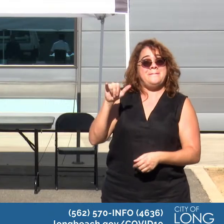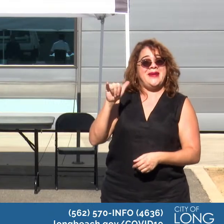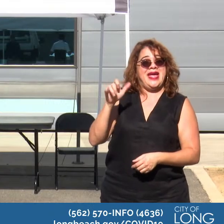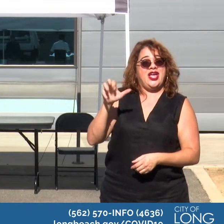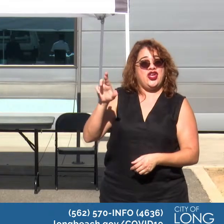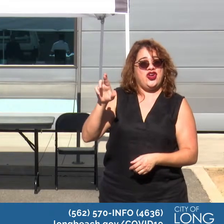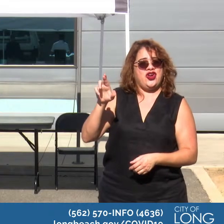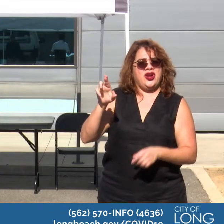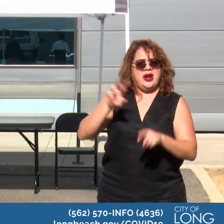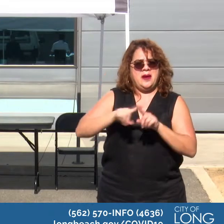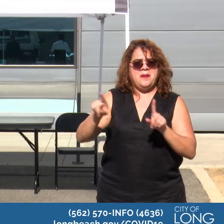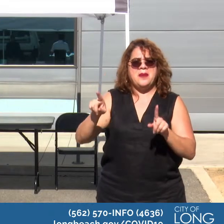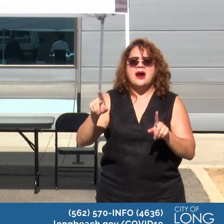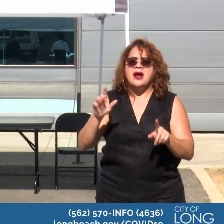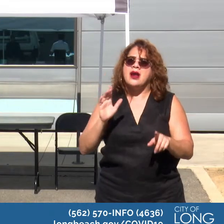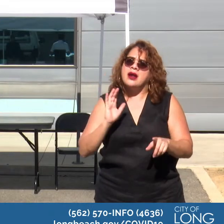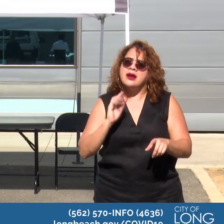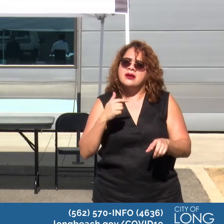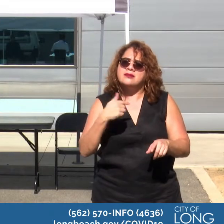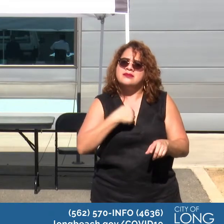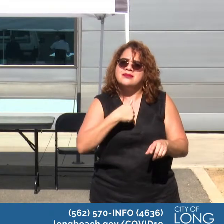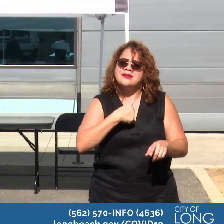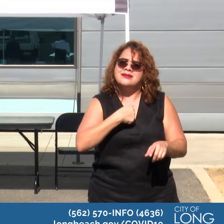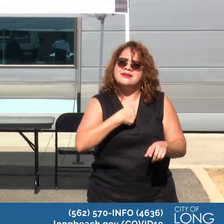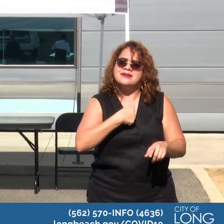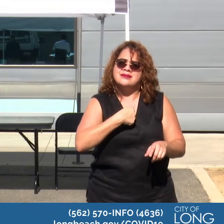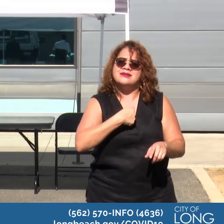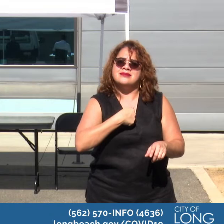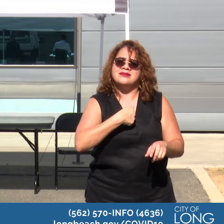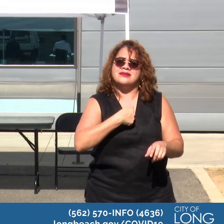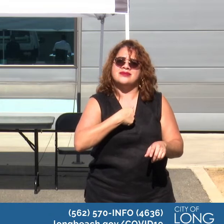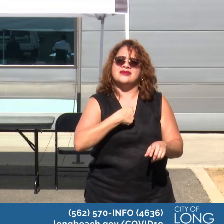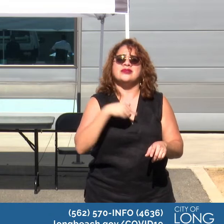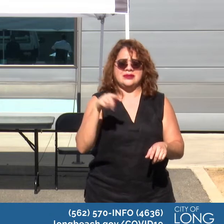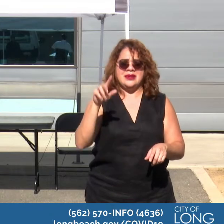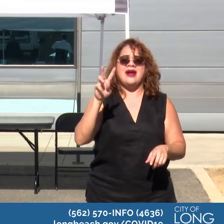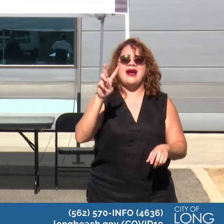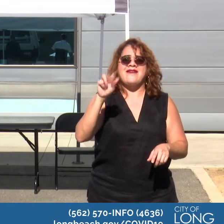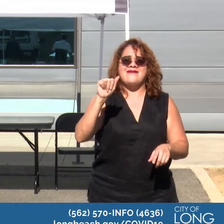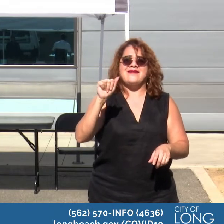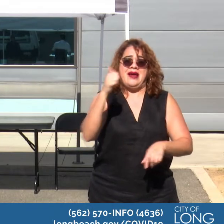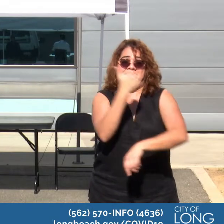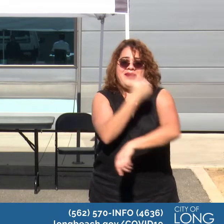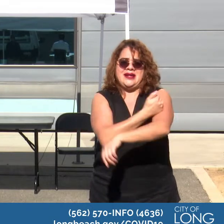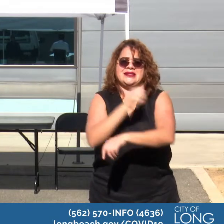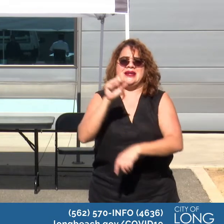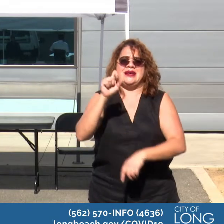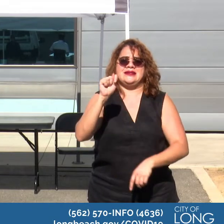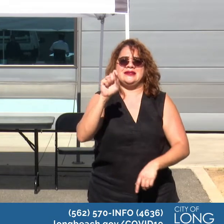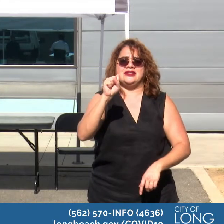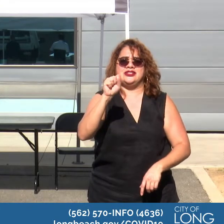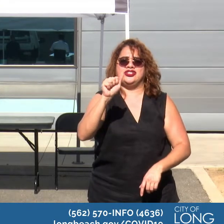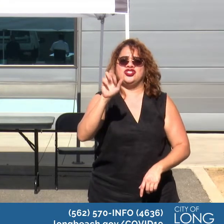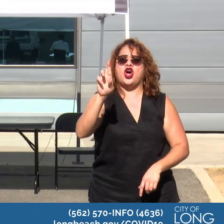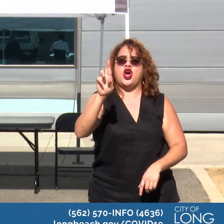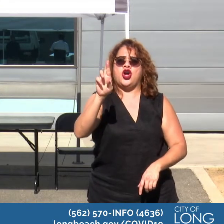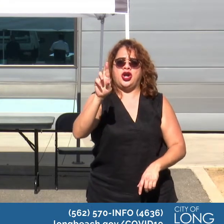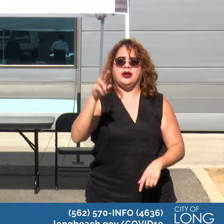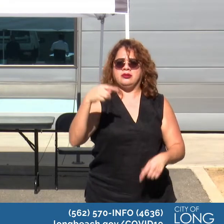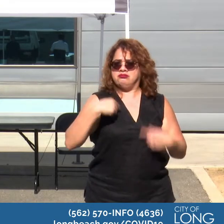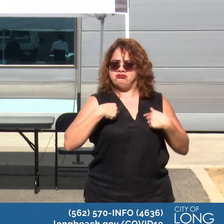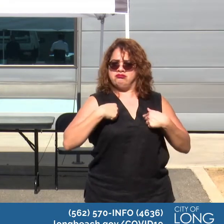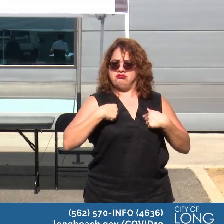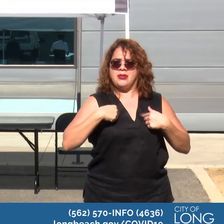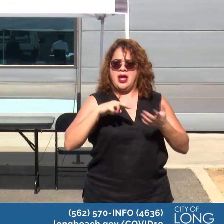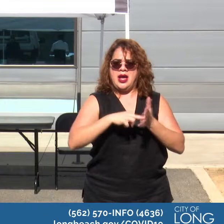czar, and I every morning, and Tom knows this, and Kelly knows this. I'm pile driving the vaccine